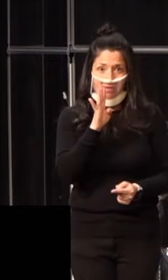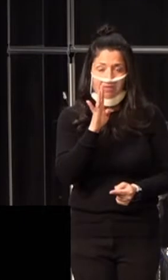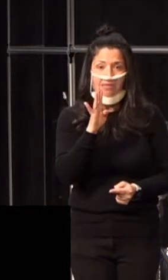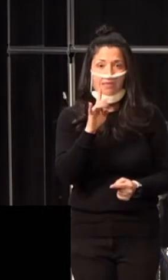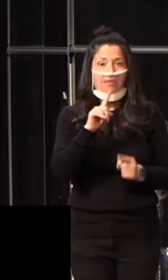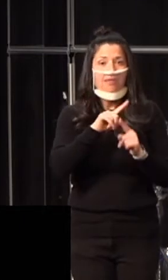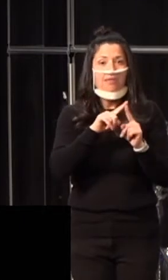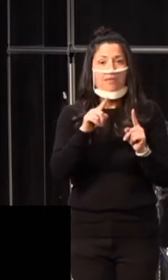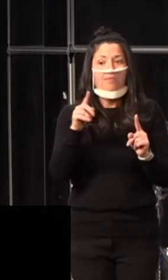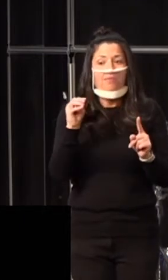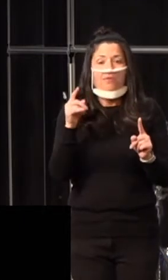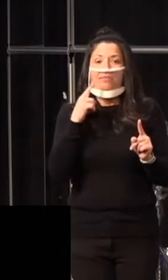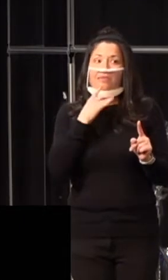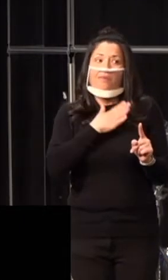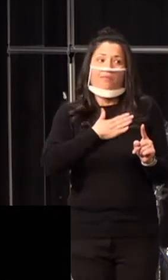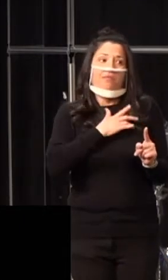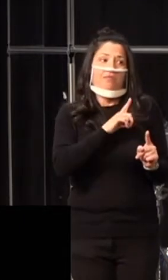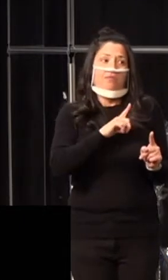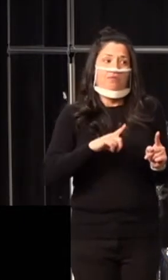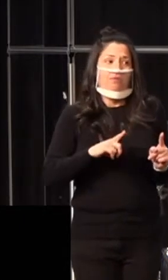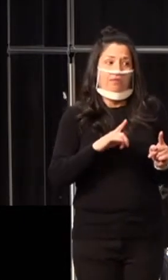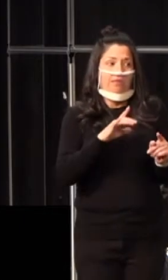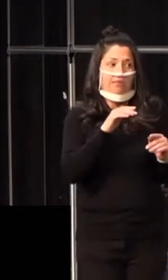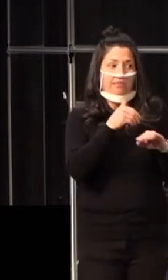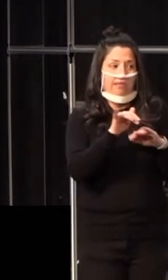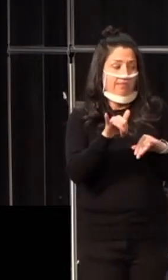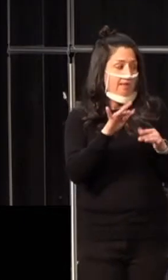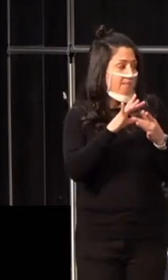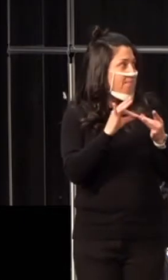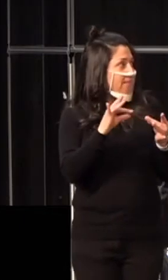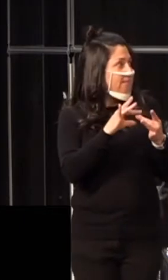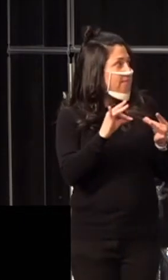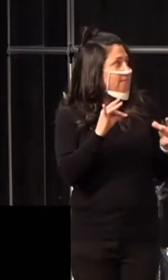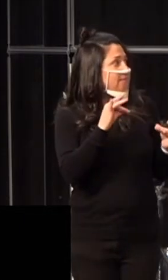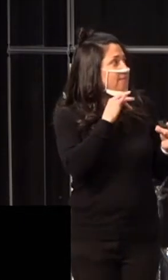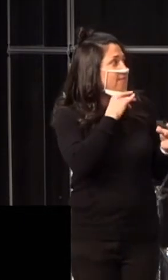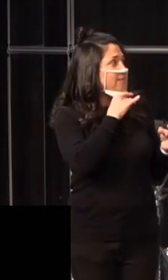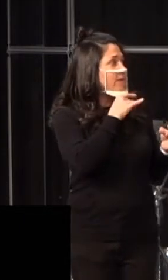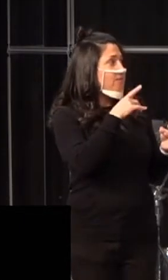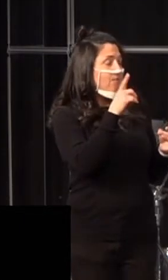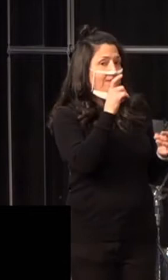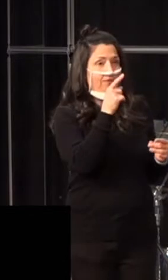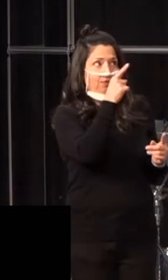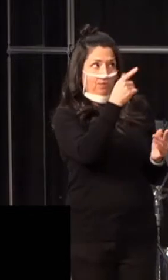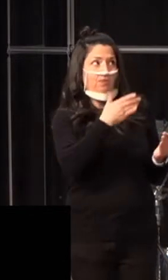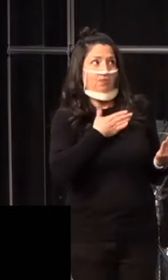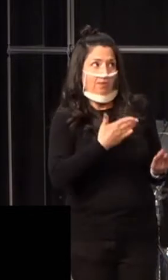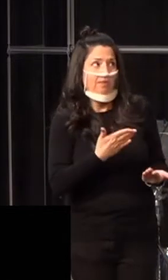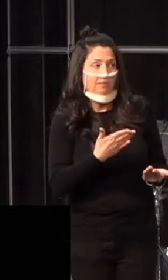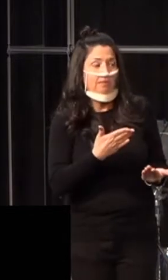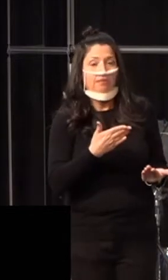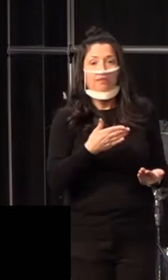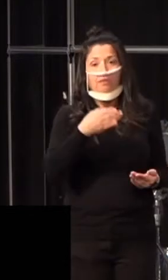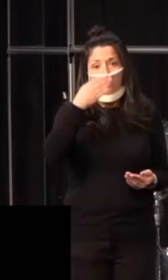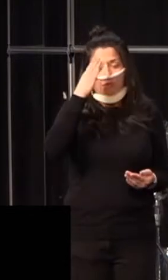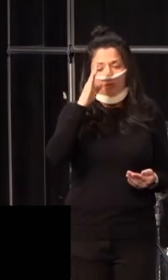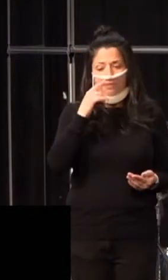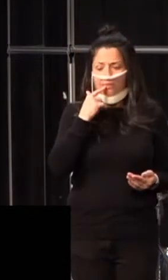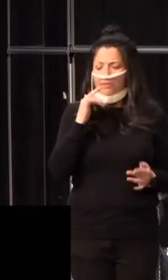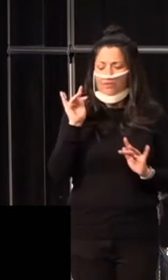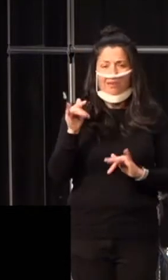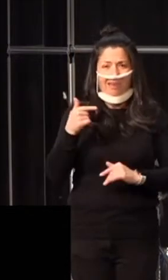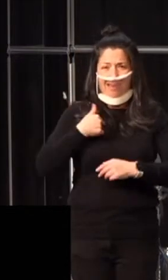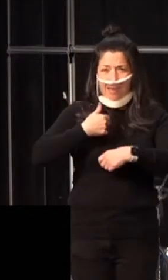But he said, "Please, Lord, now send the message by whomever thou wilt." So God is so gracious. He says, hey, Moses, let me remind you,